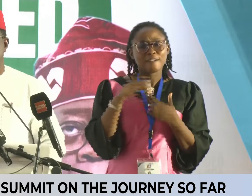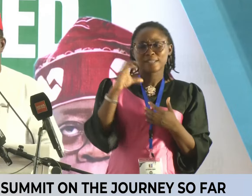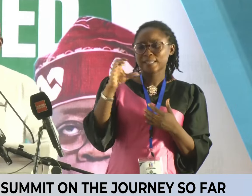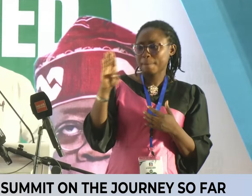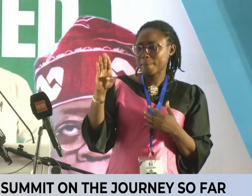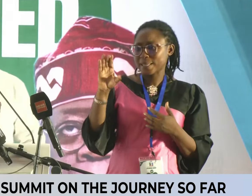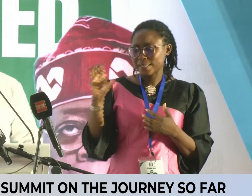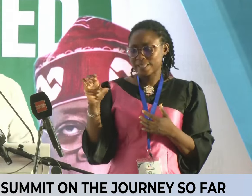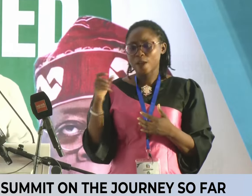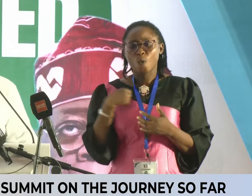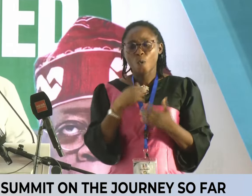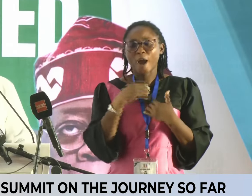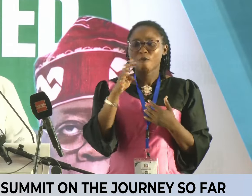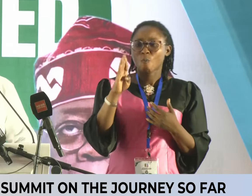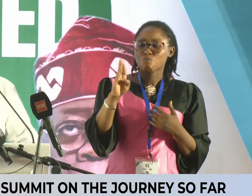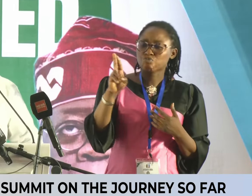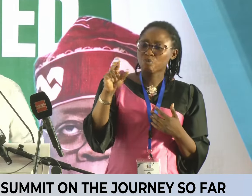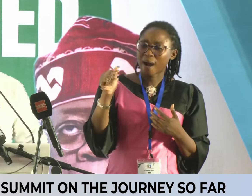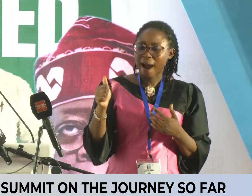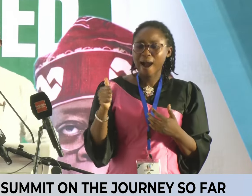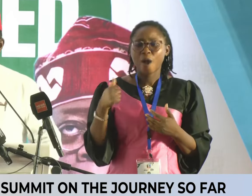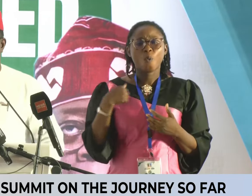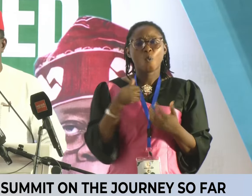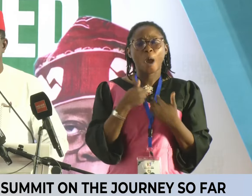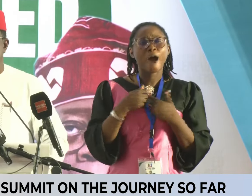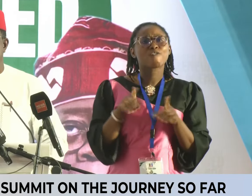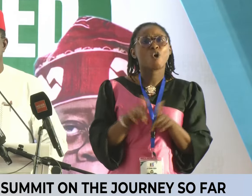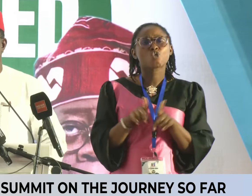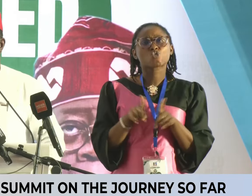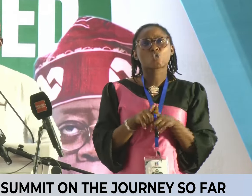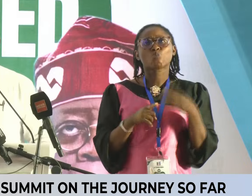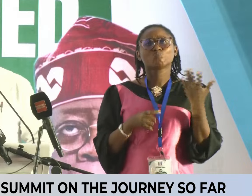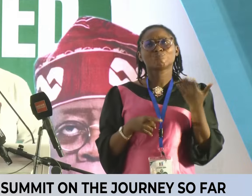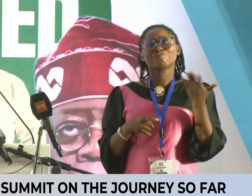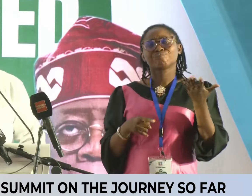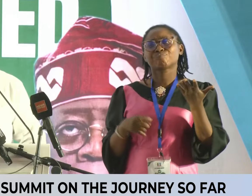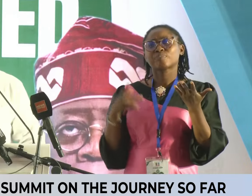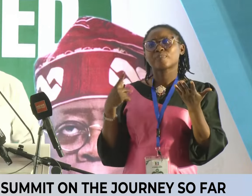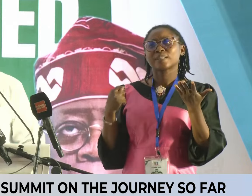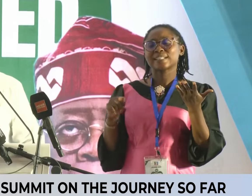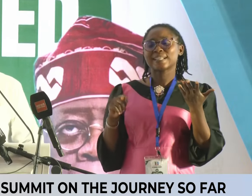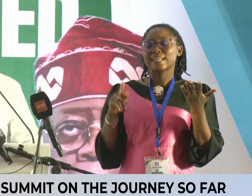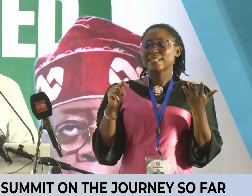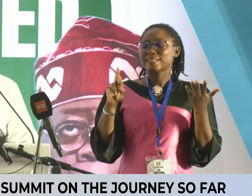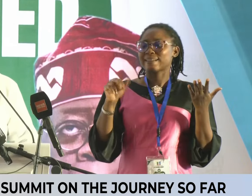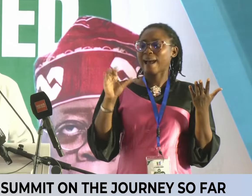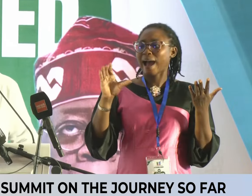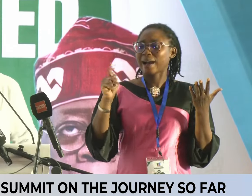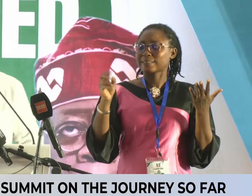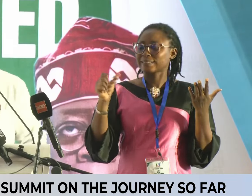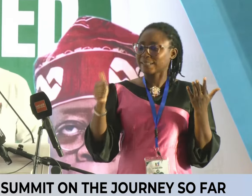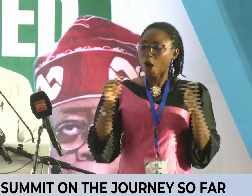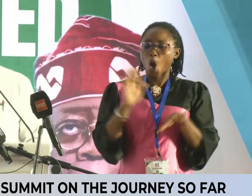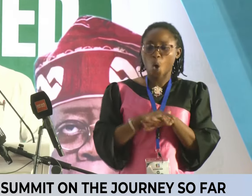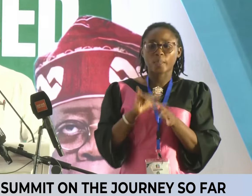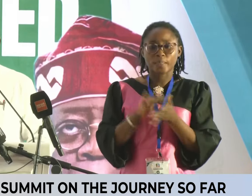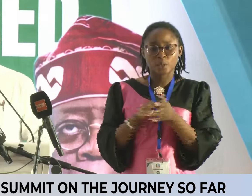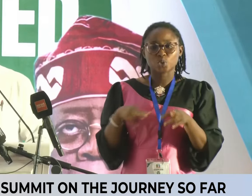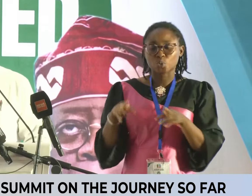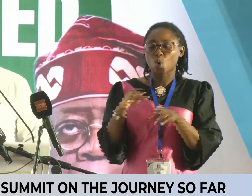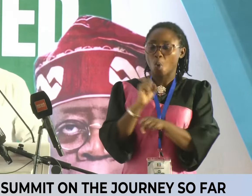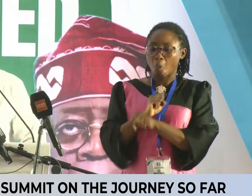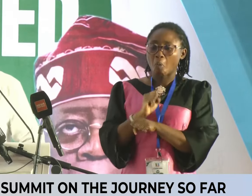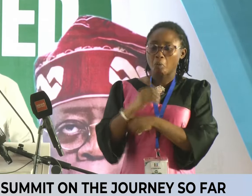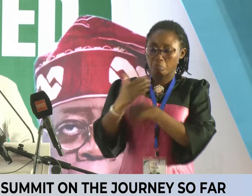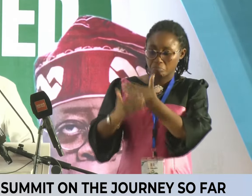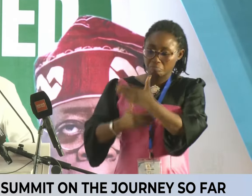CBC, we have BUA, we have also the tractor that is on that section. Work